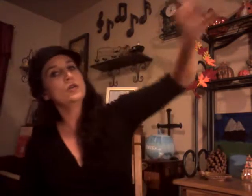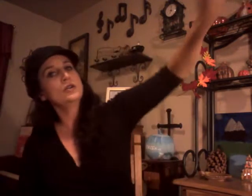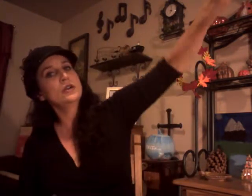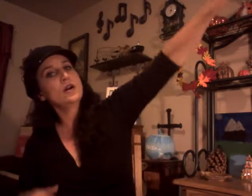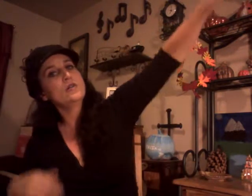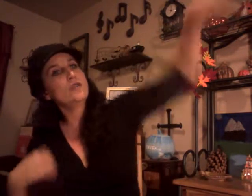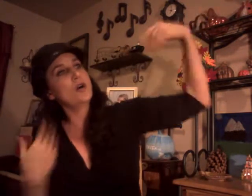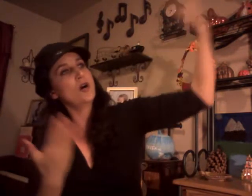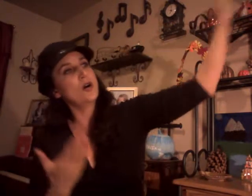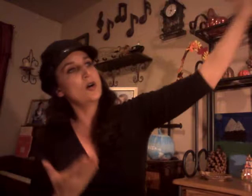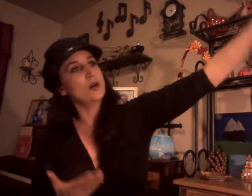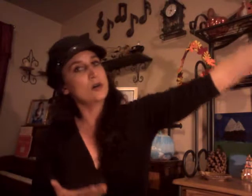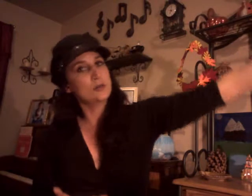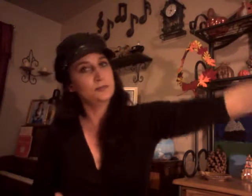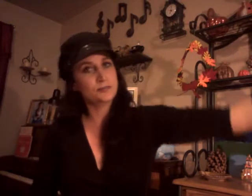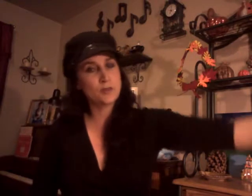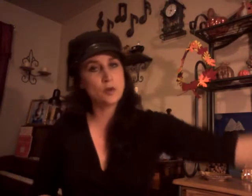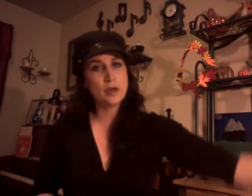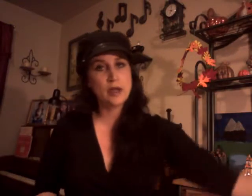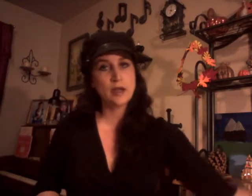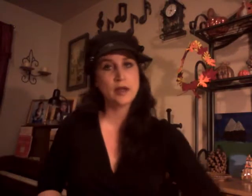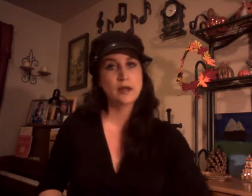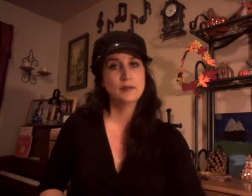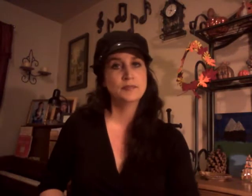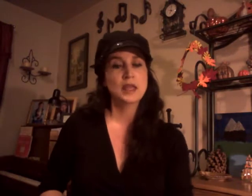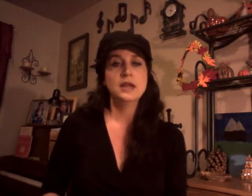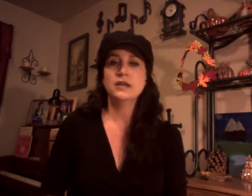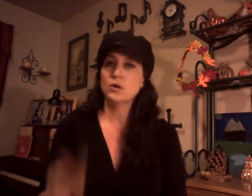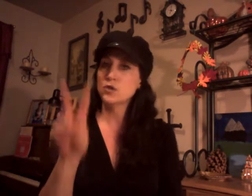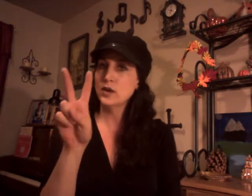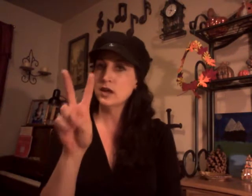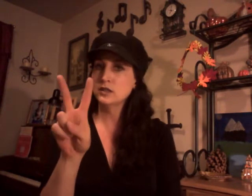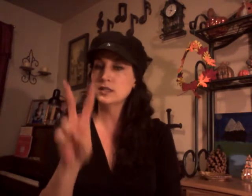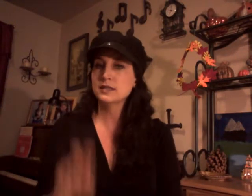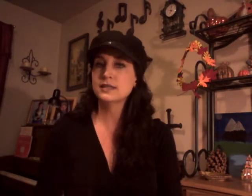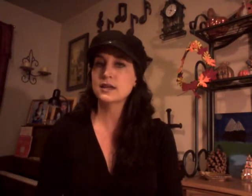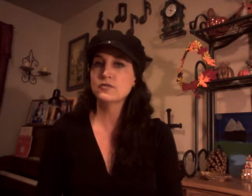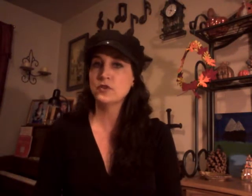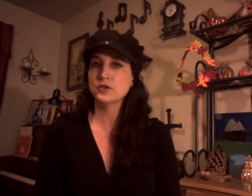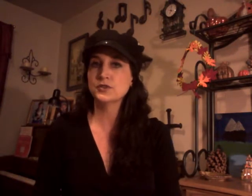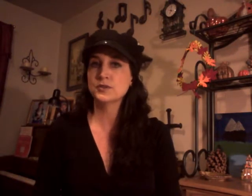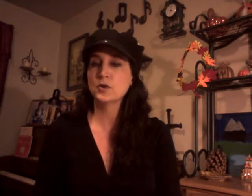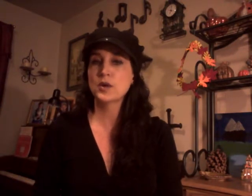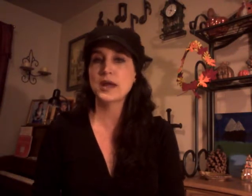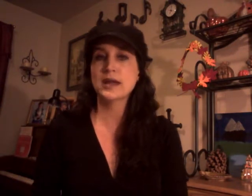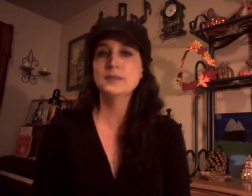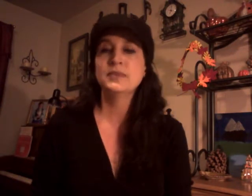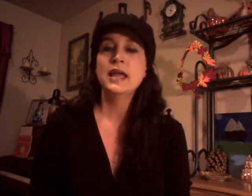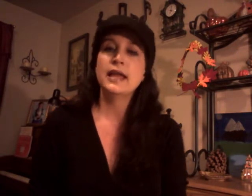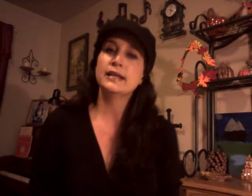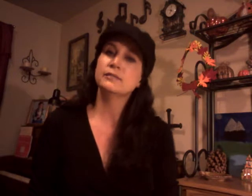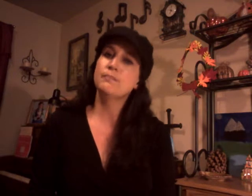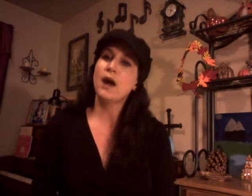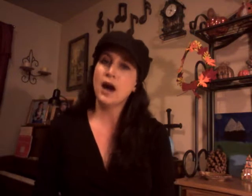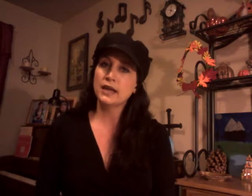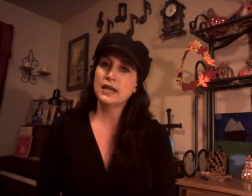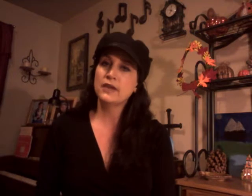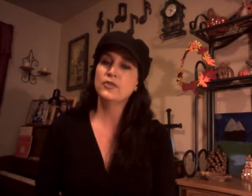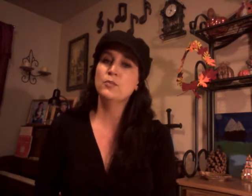Lord of all. Okay, now we're going on to the second verse. Okay, his body the